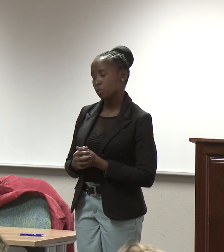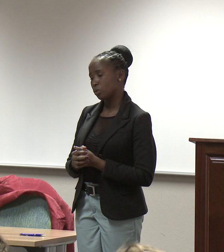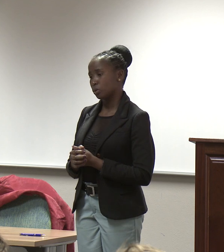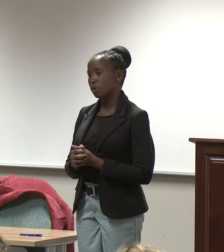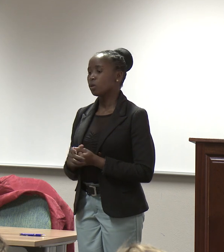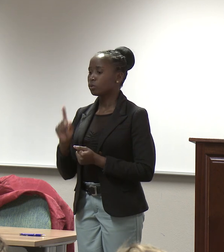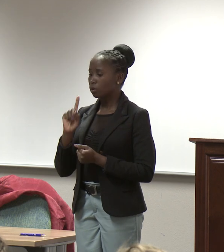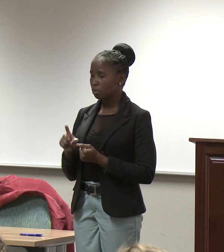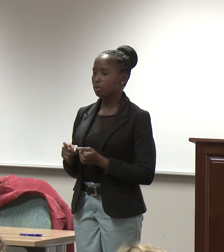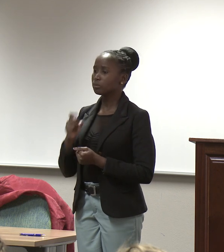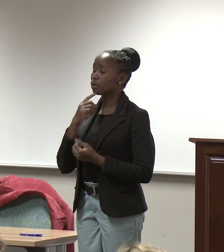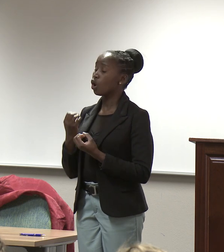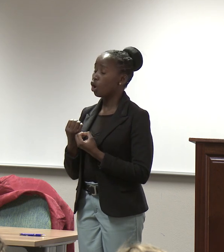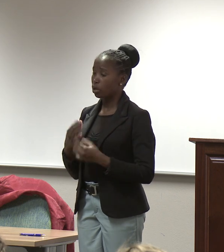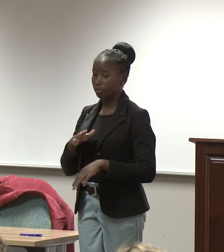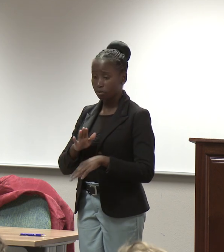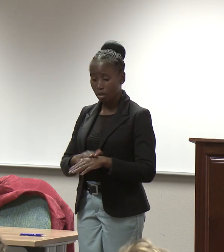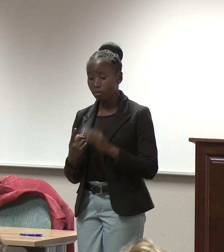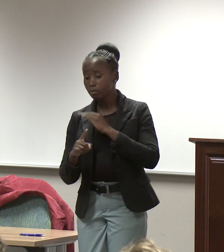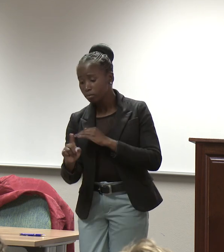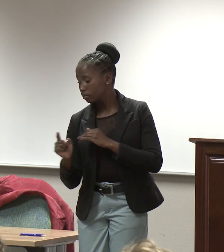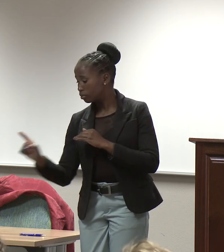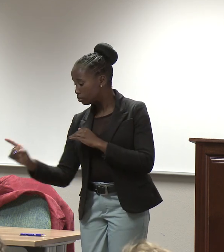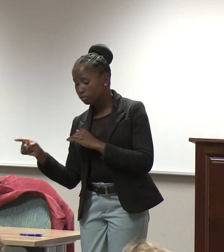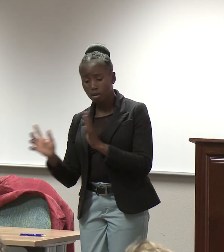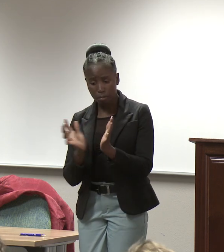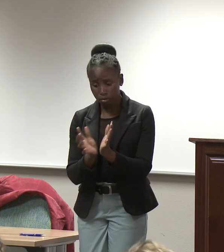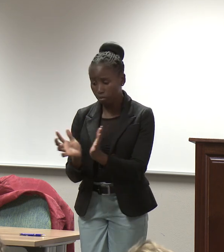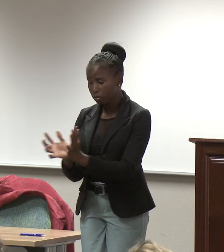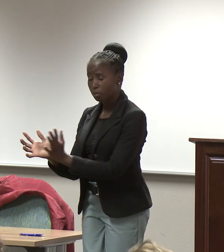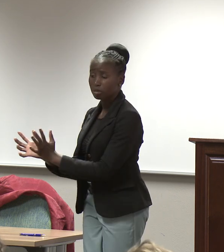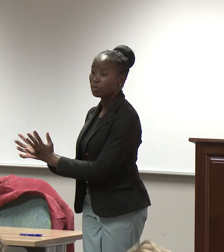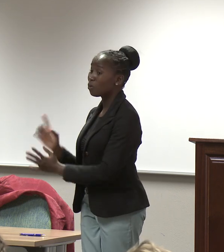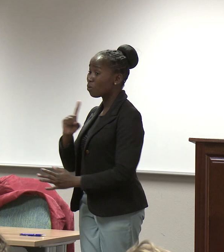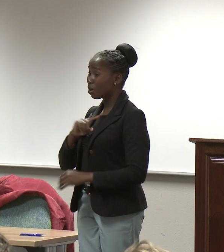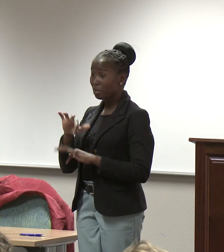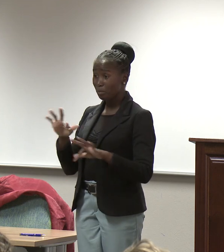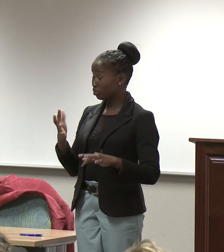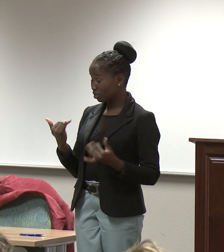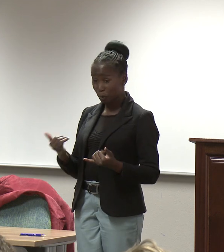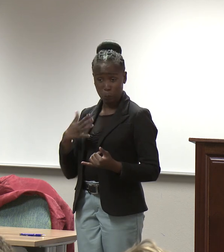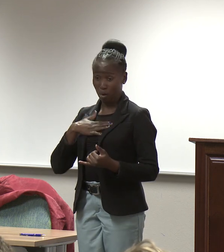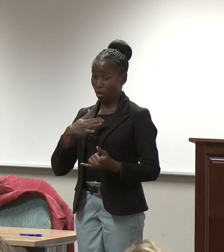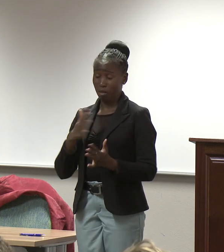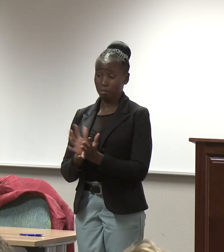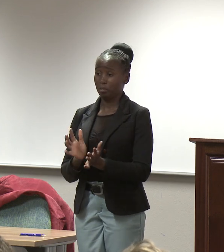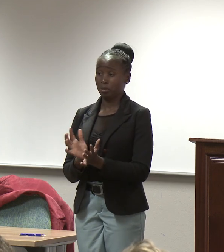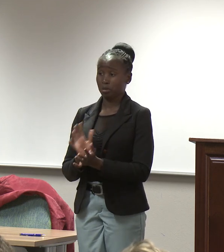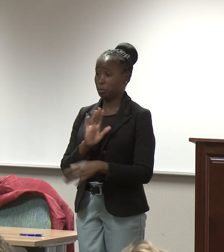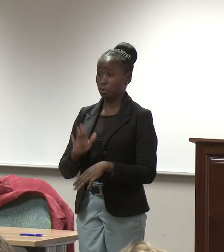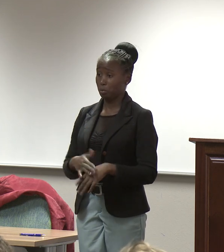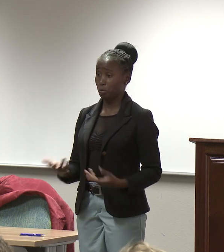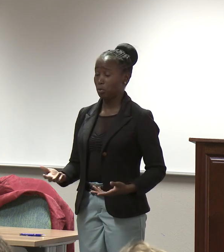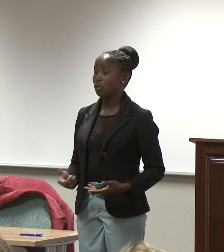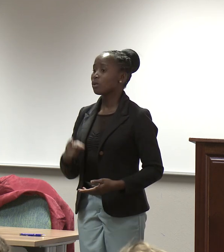spend a lot of time in meetings. People don't like meetings anymore. Because because the